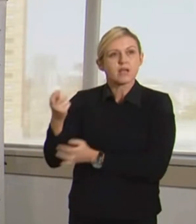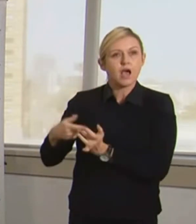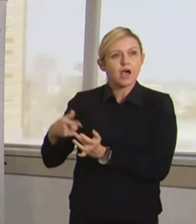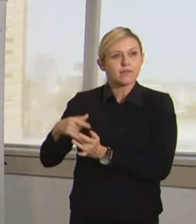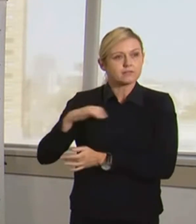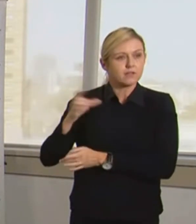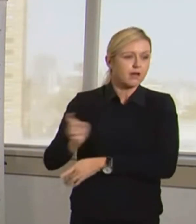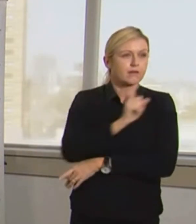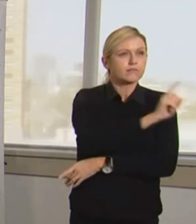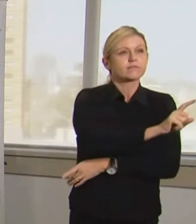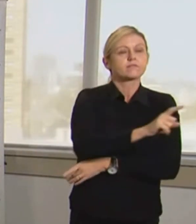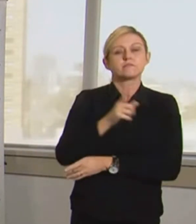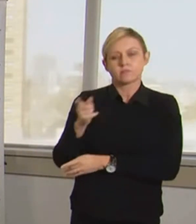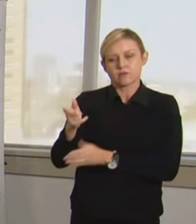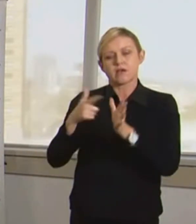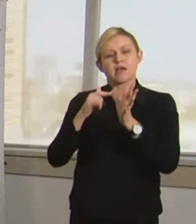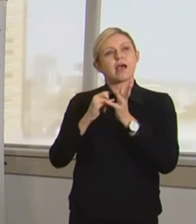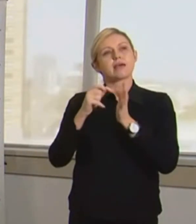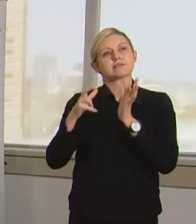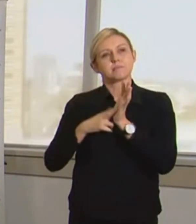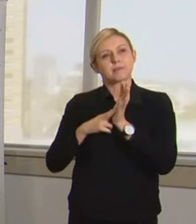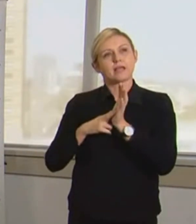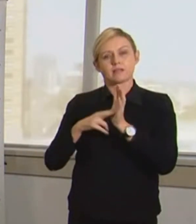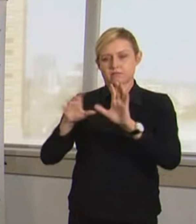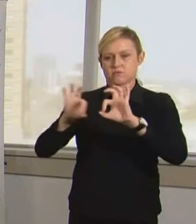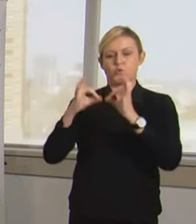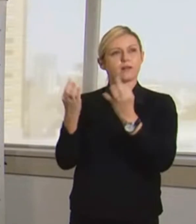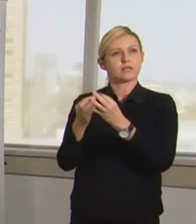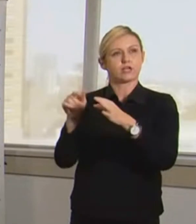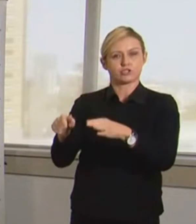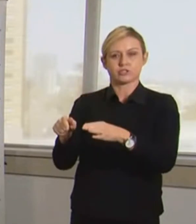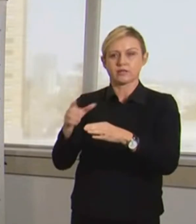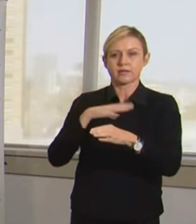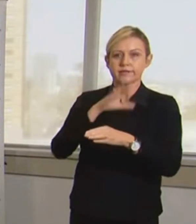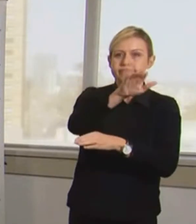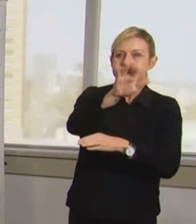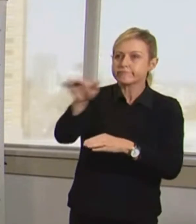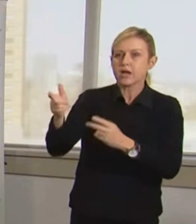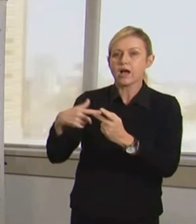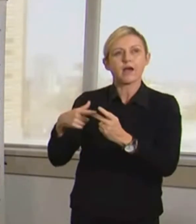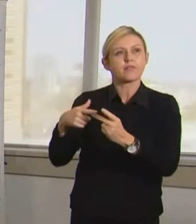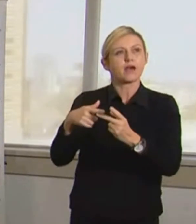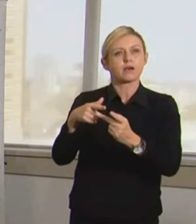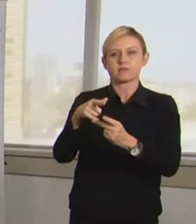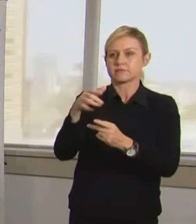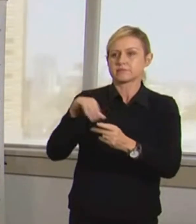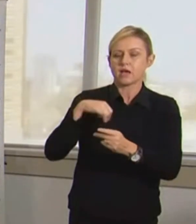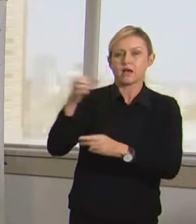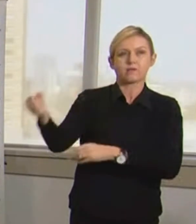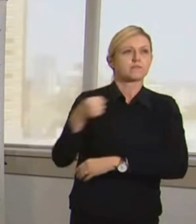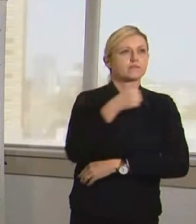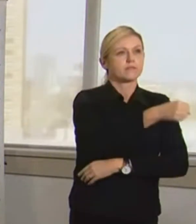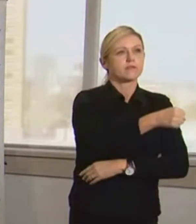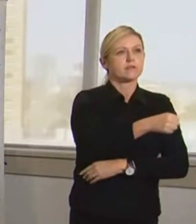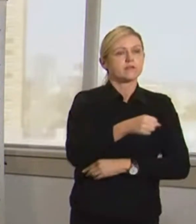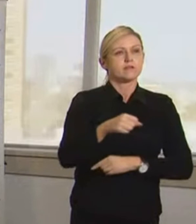Aspen Medical, who then had to rely on a whole lot of agencies to bring people in. And it'd be like having somebody substitute for